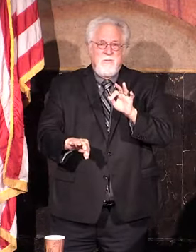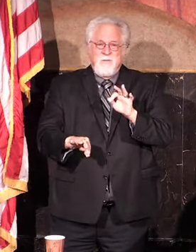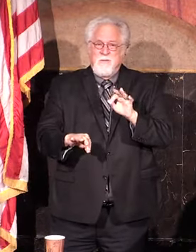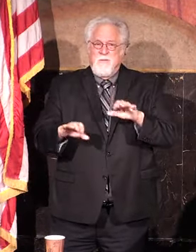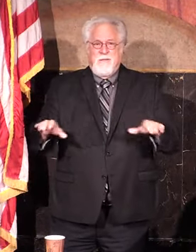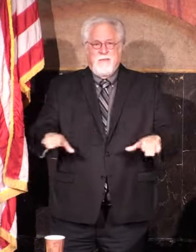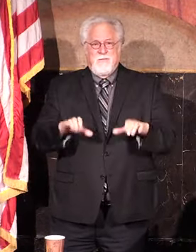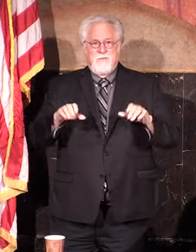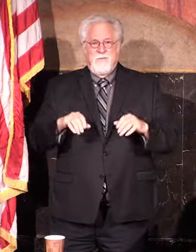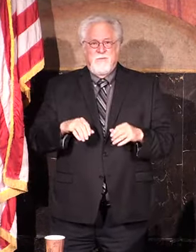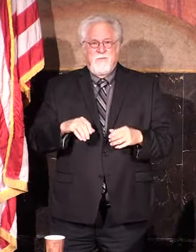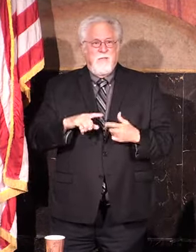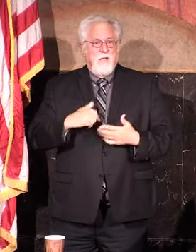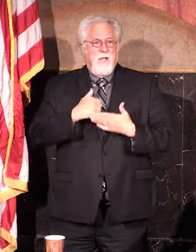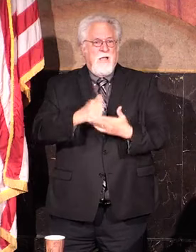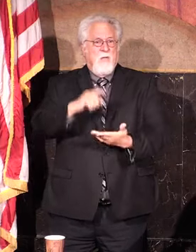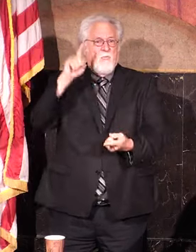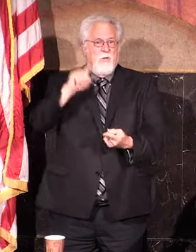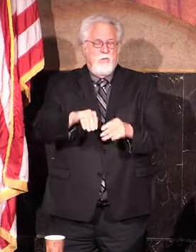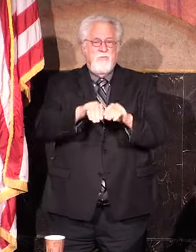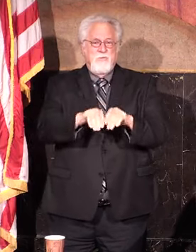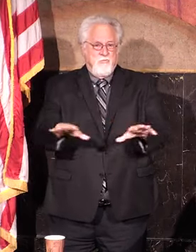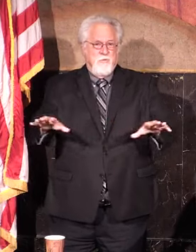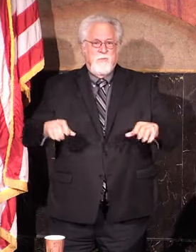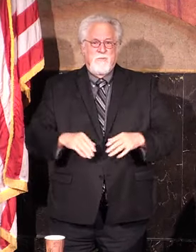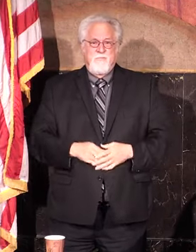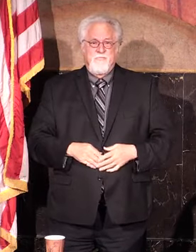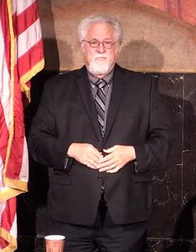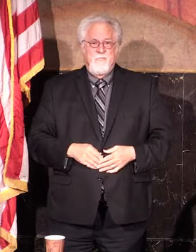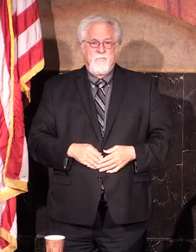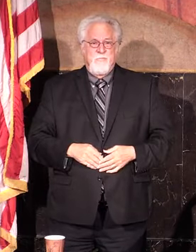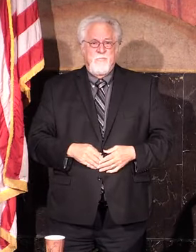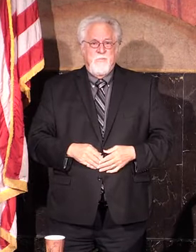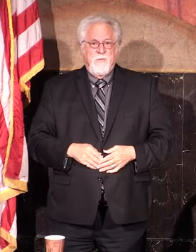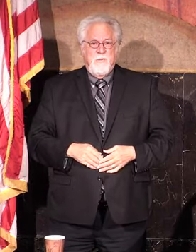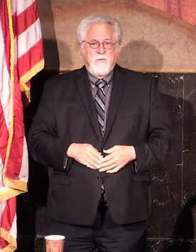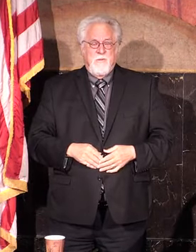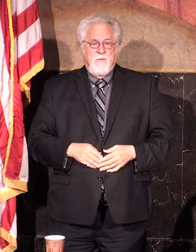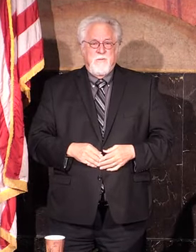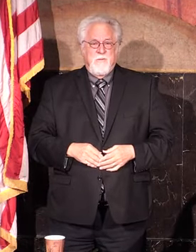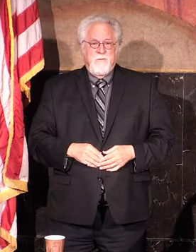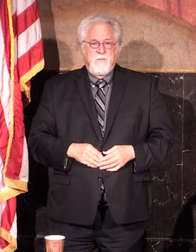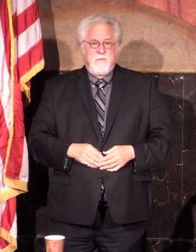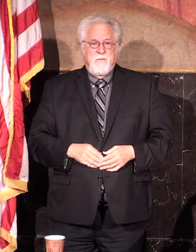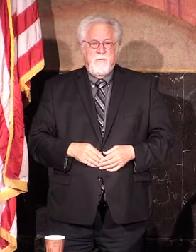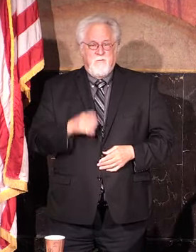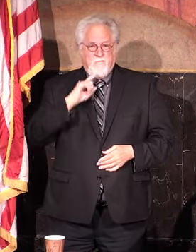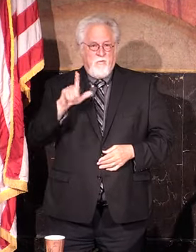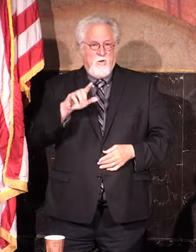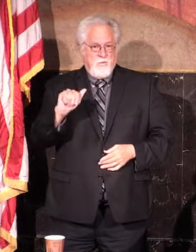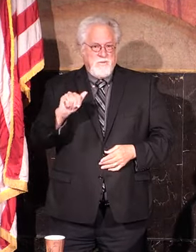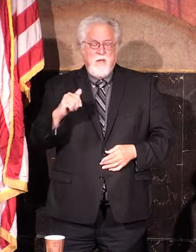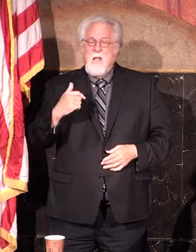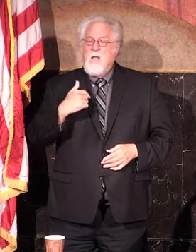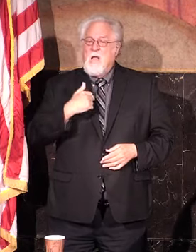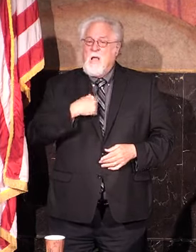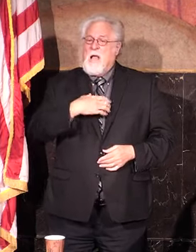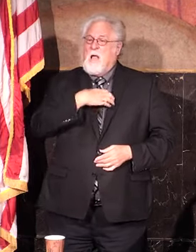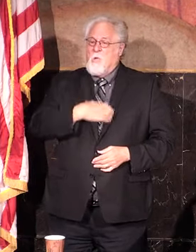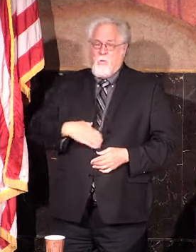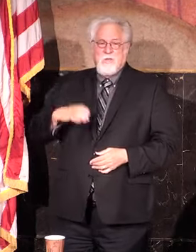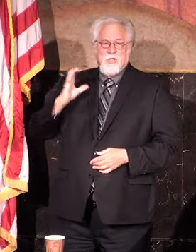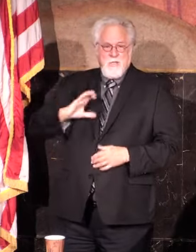asks to help to reduce the spread of COVID in our state. I wish my cousin